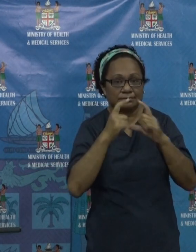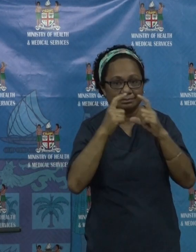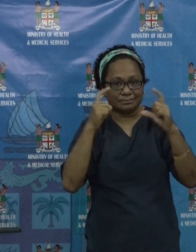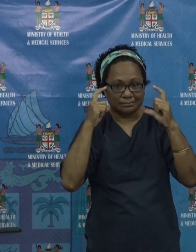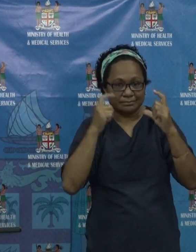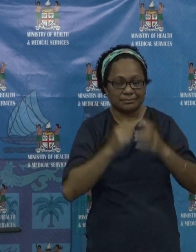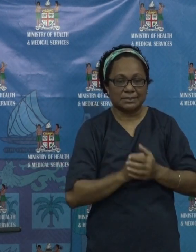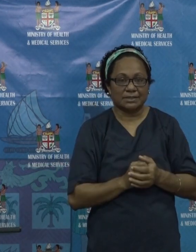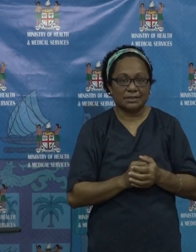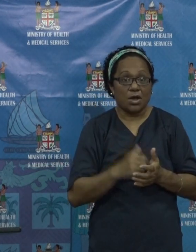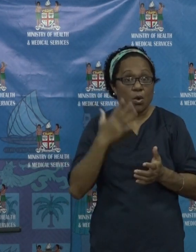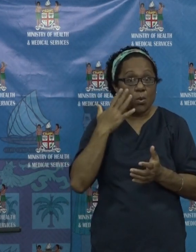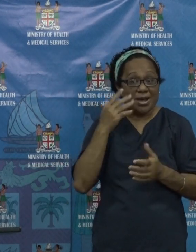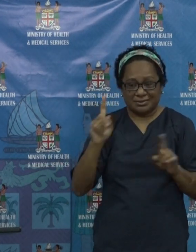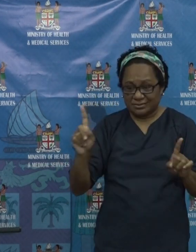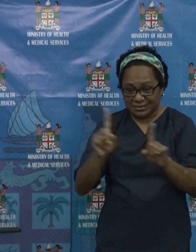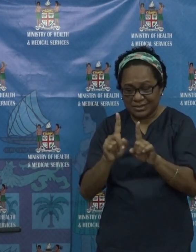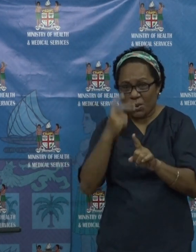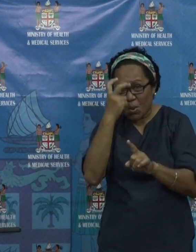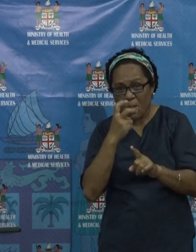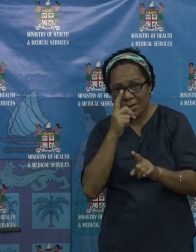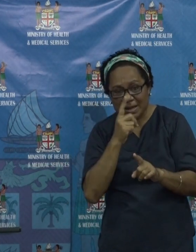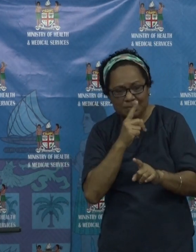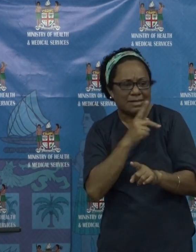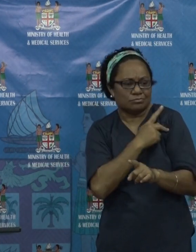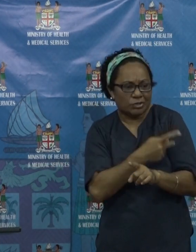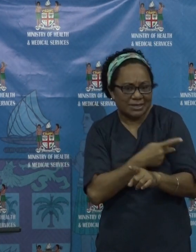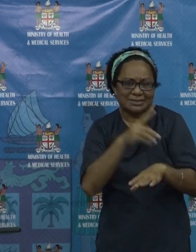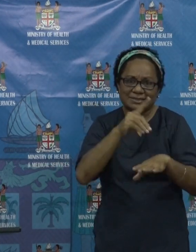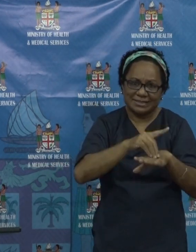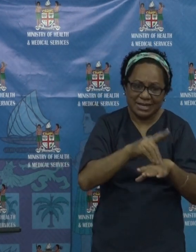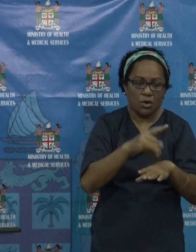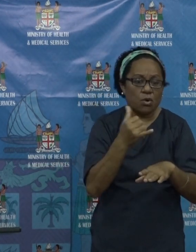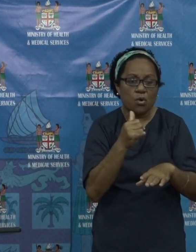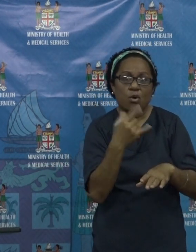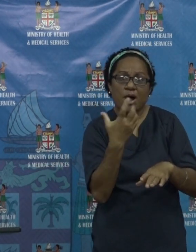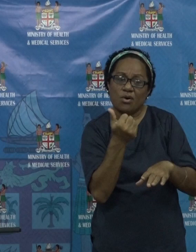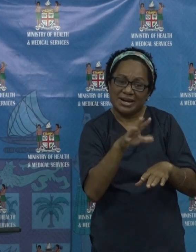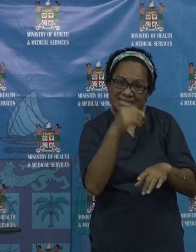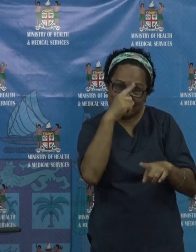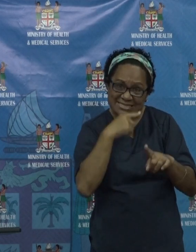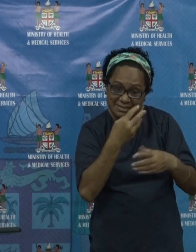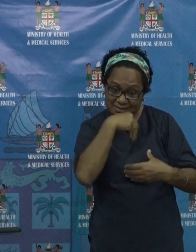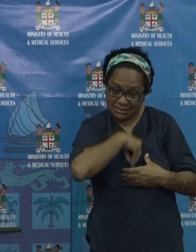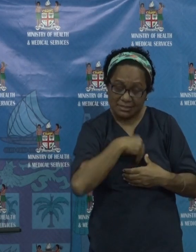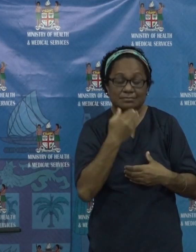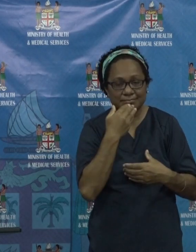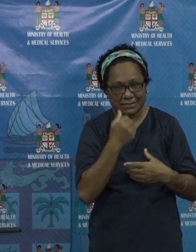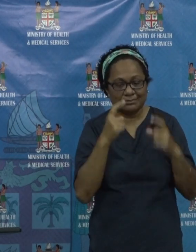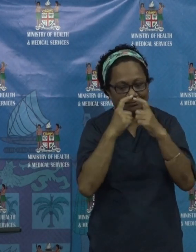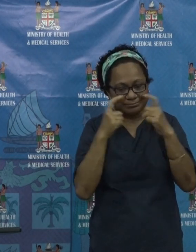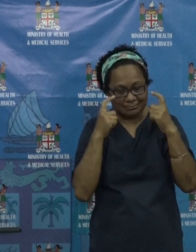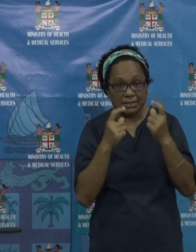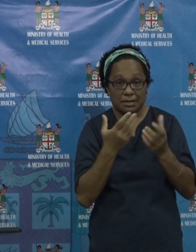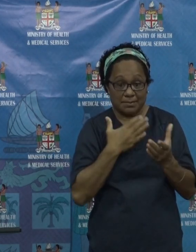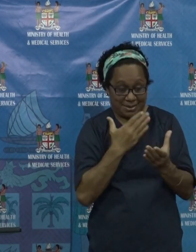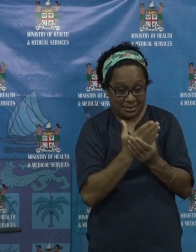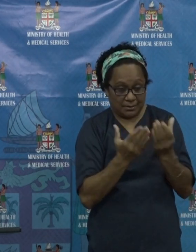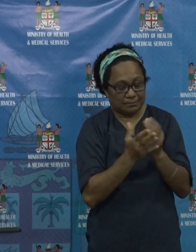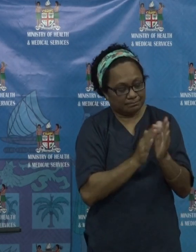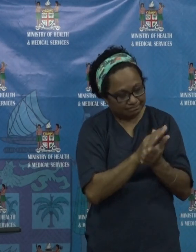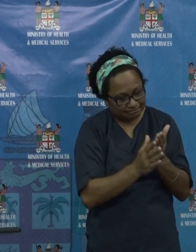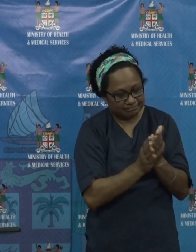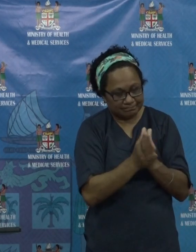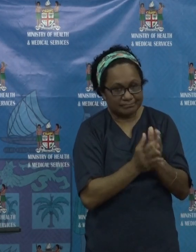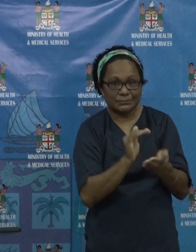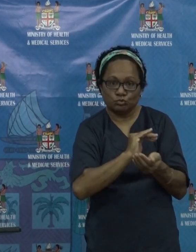in the presence of those who are vulnerable, such as the elderly. Wash your hands regularly with soap and water or